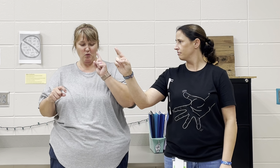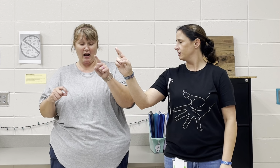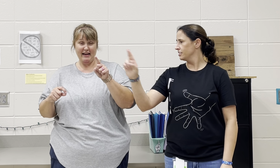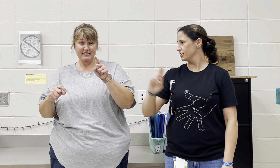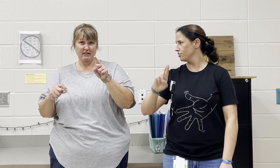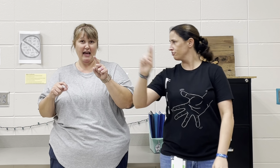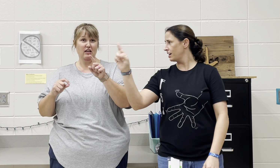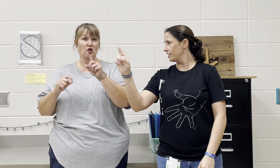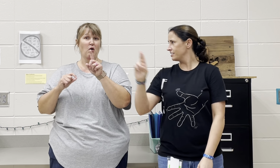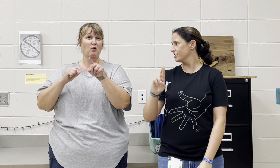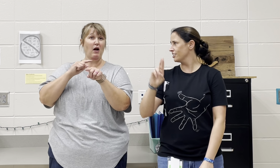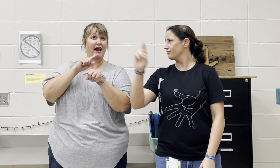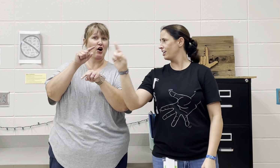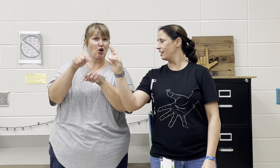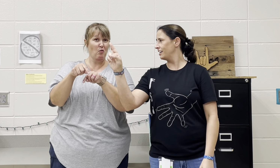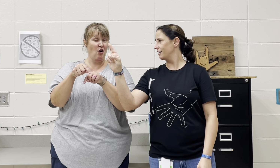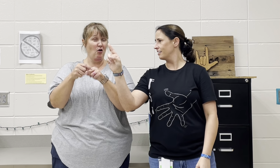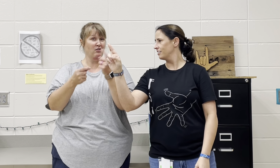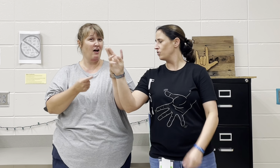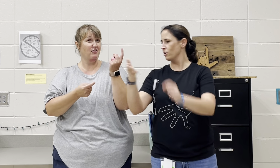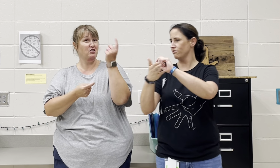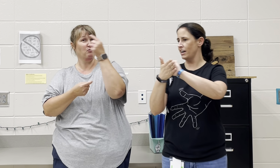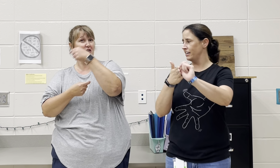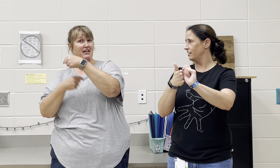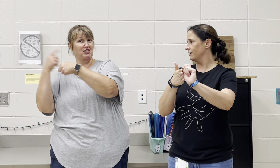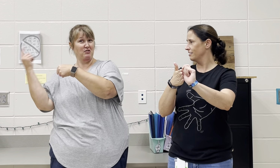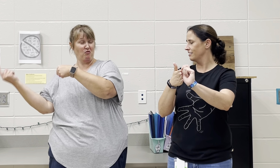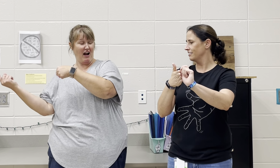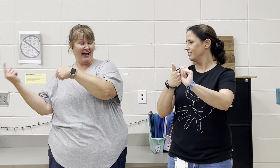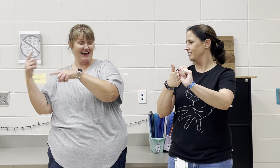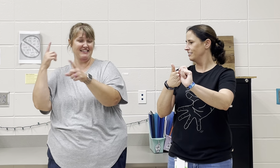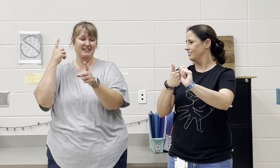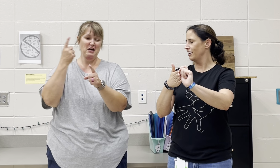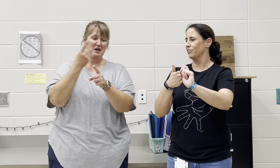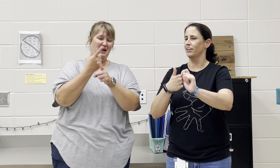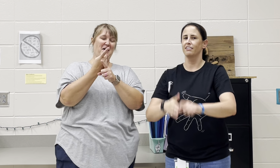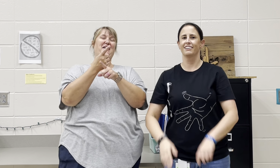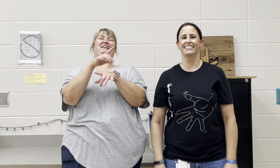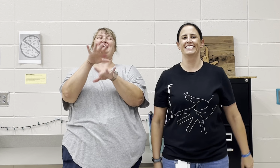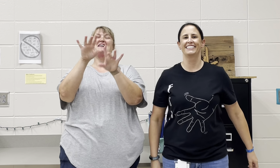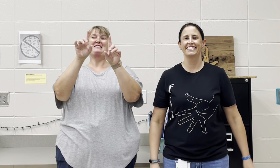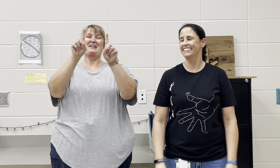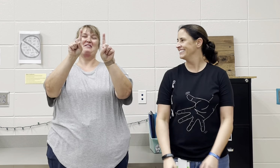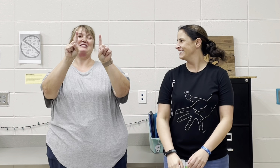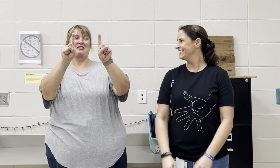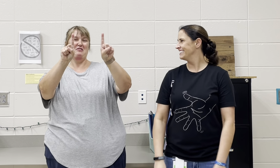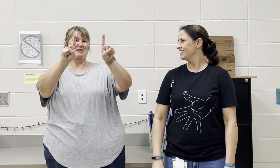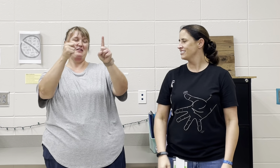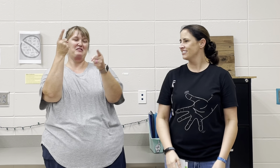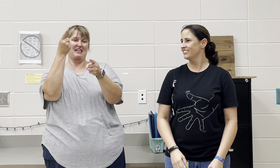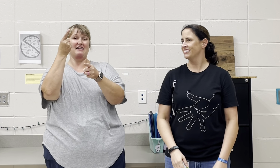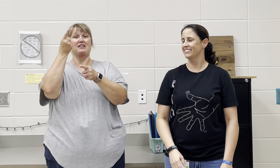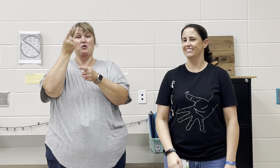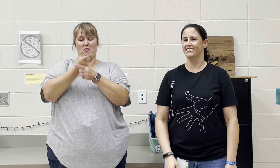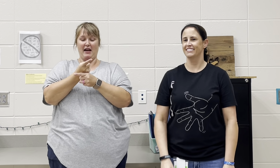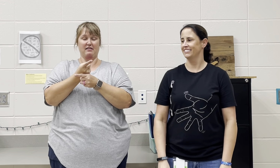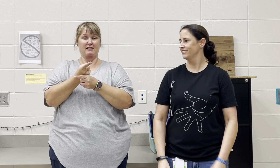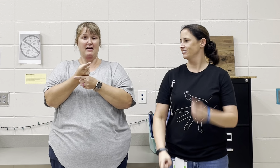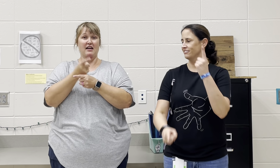right, To the like right, you to are the right right, or wrong, not or the right. direction right. Okay. So 2 closed D's, right. It's your